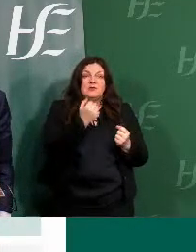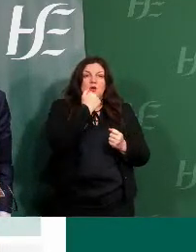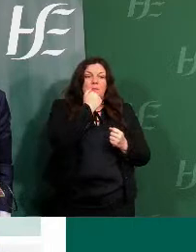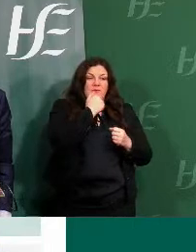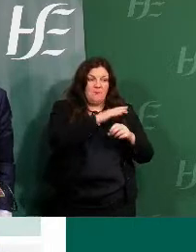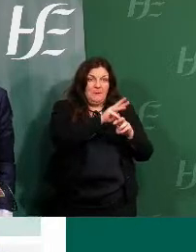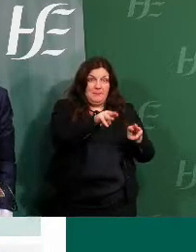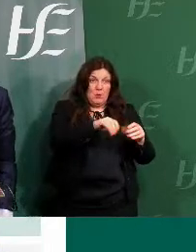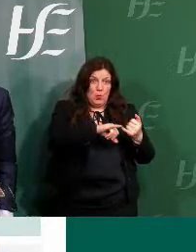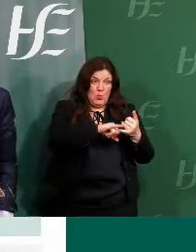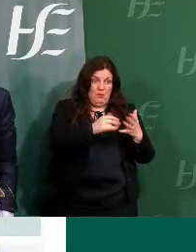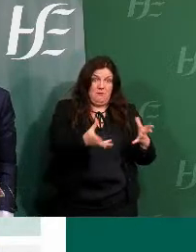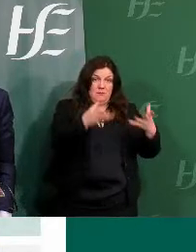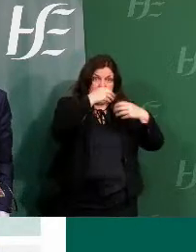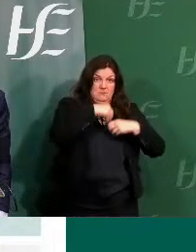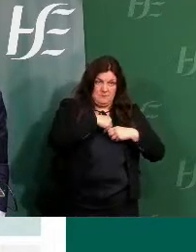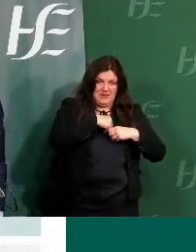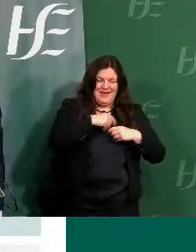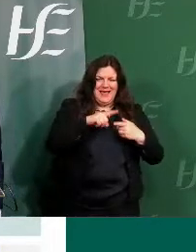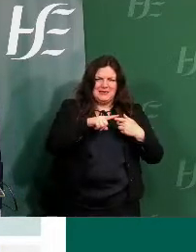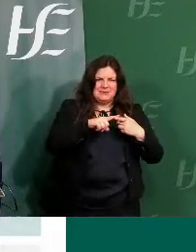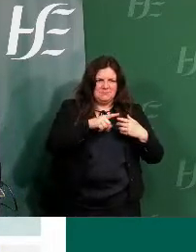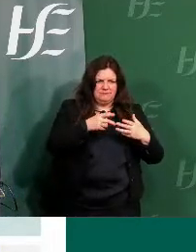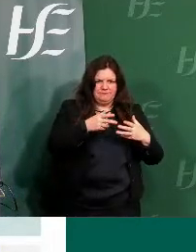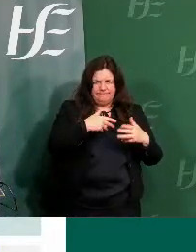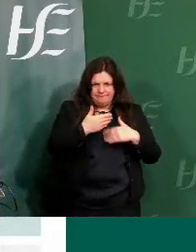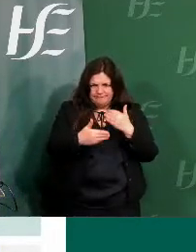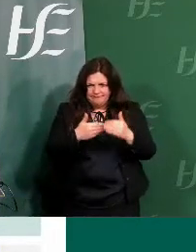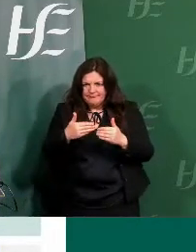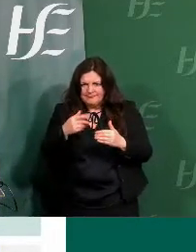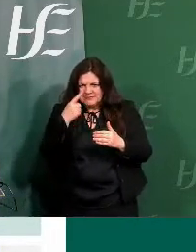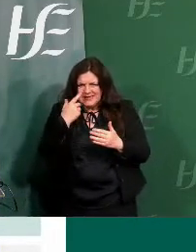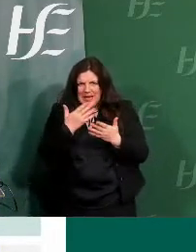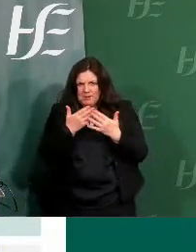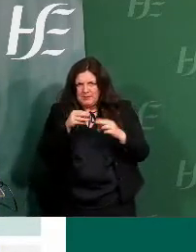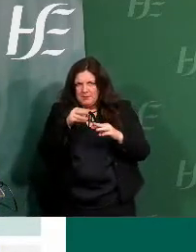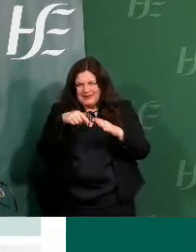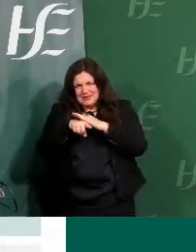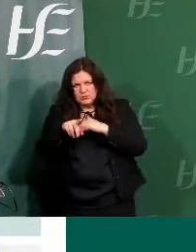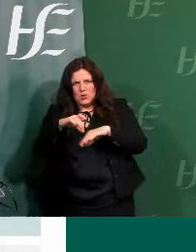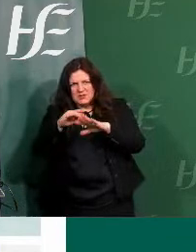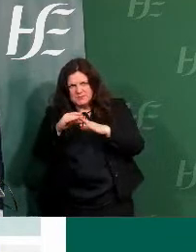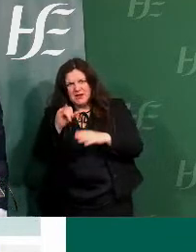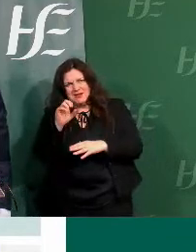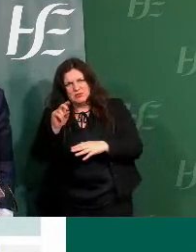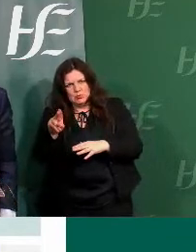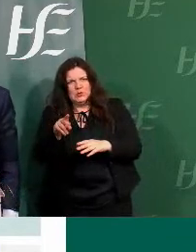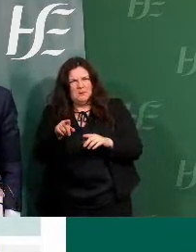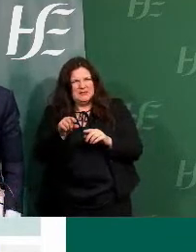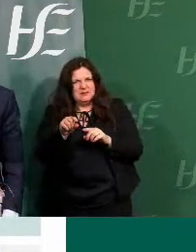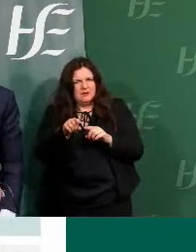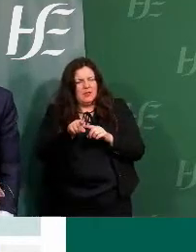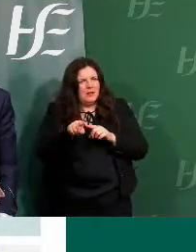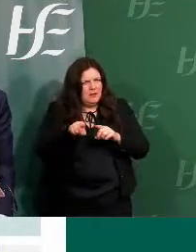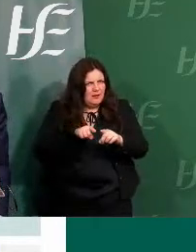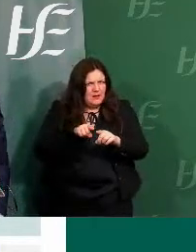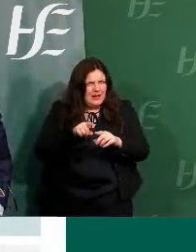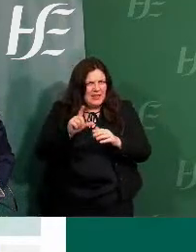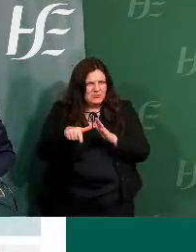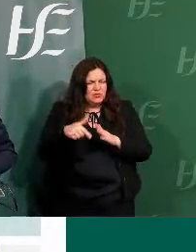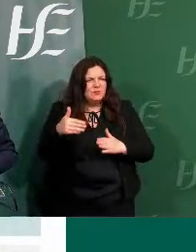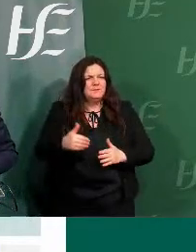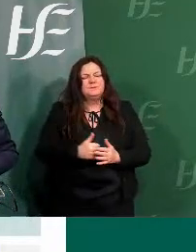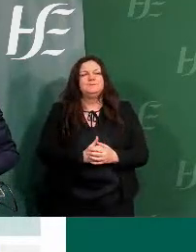ICU. So looking at the age groups, again, dealing with the as-is, and it's important to emphasize that again and again,